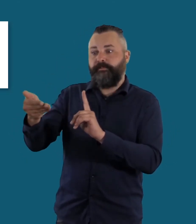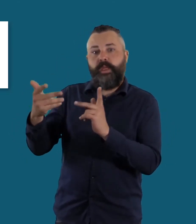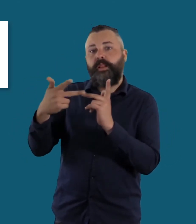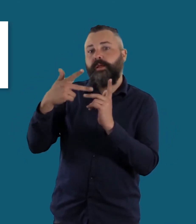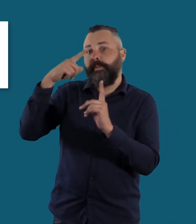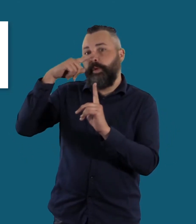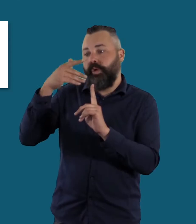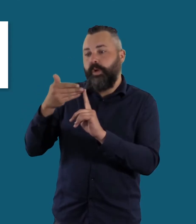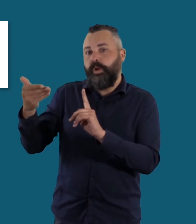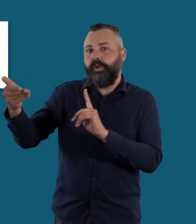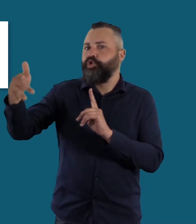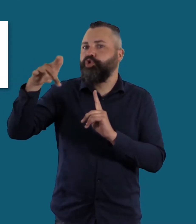human-to-human transmission.